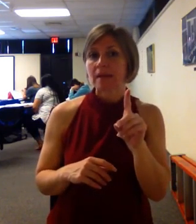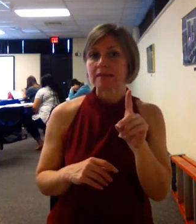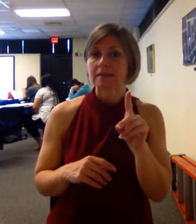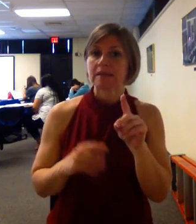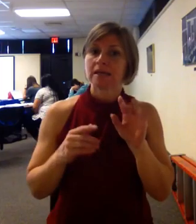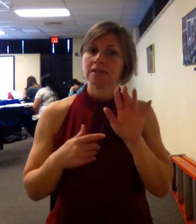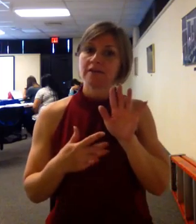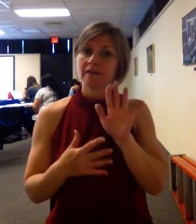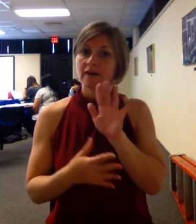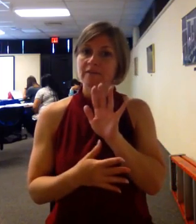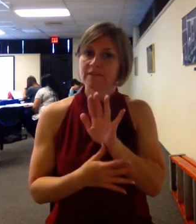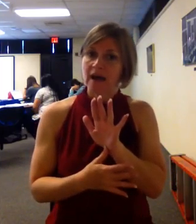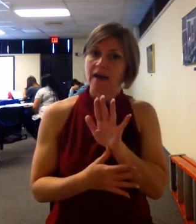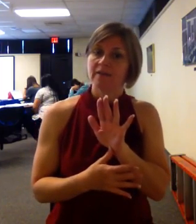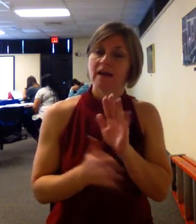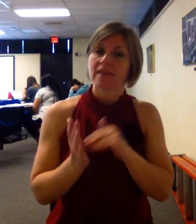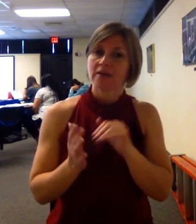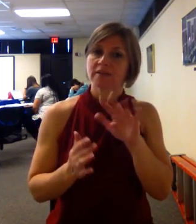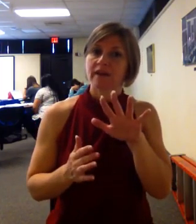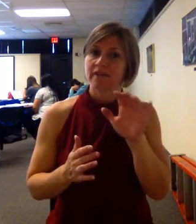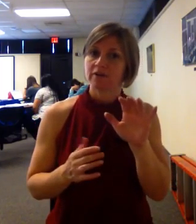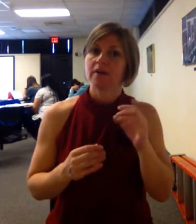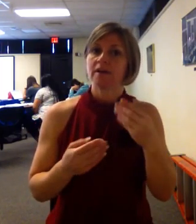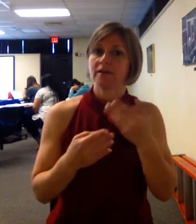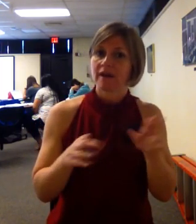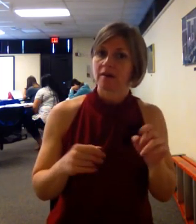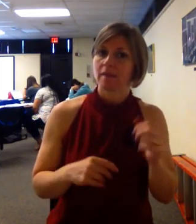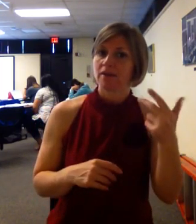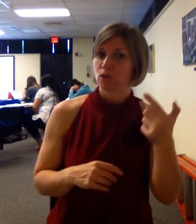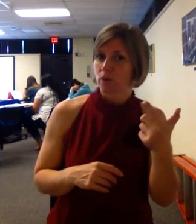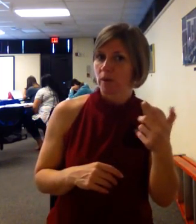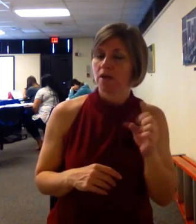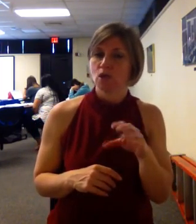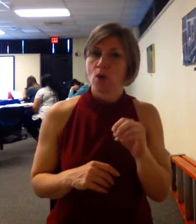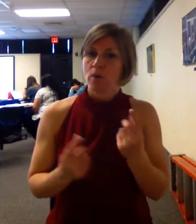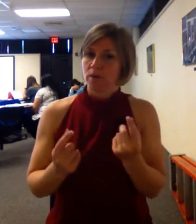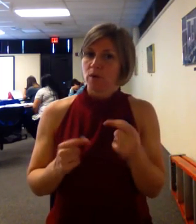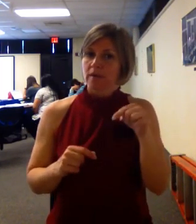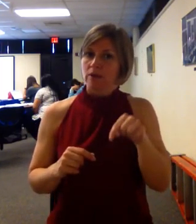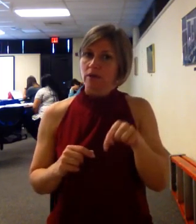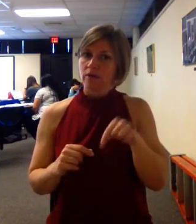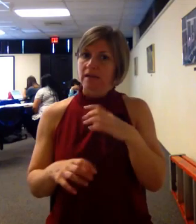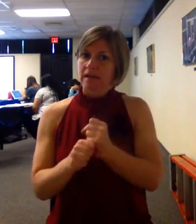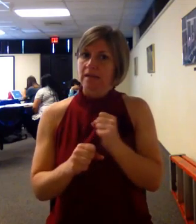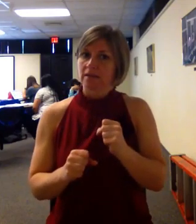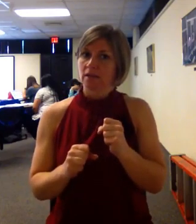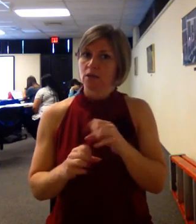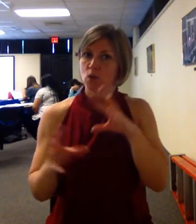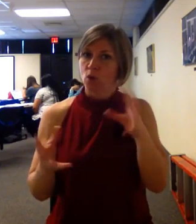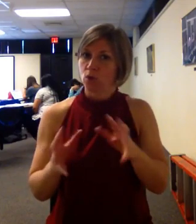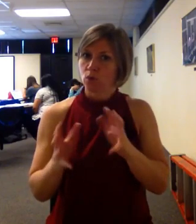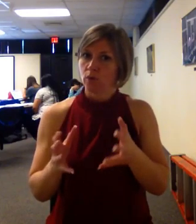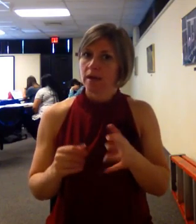5,500 divided by the 21,000. So what I'm doing down here then to get the total portfolio return, that's actually a